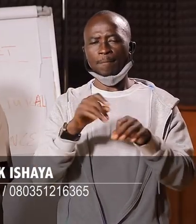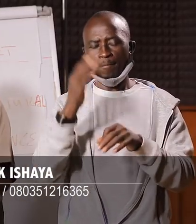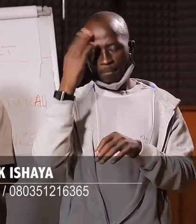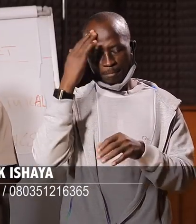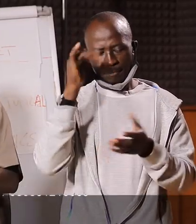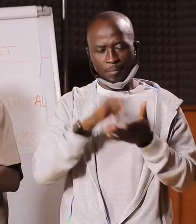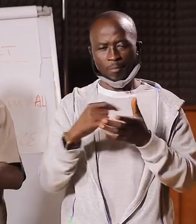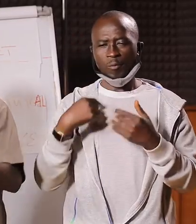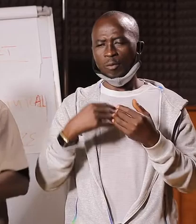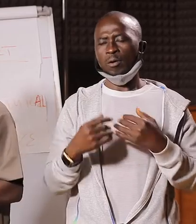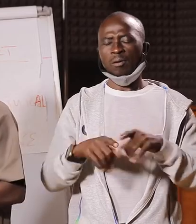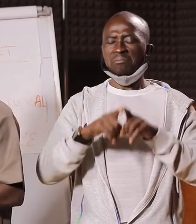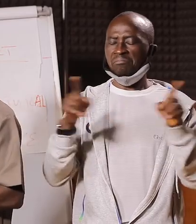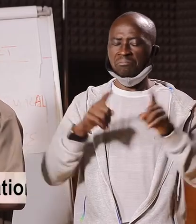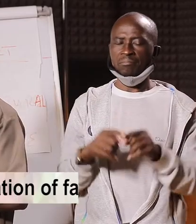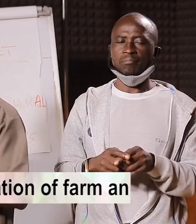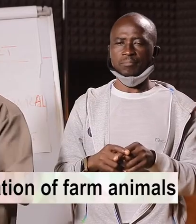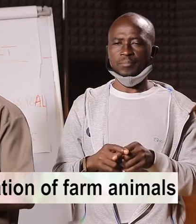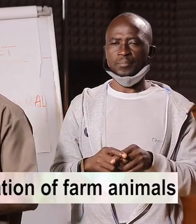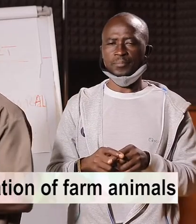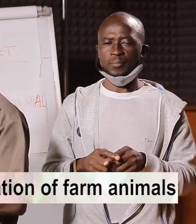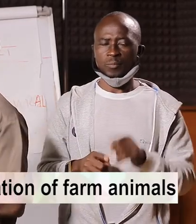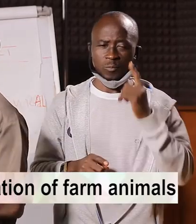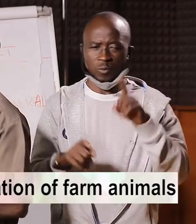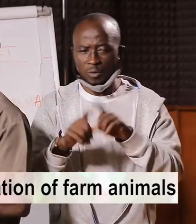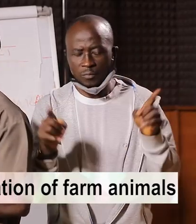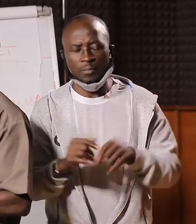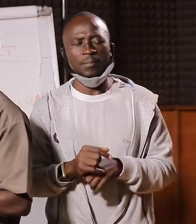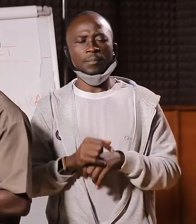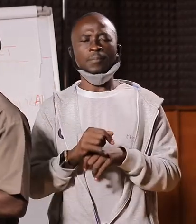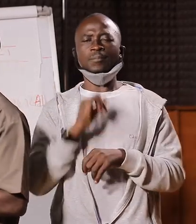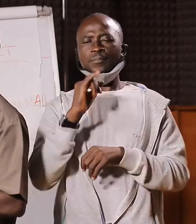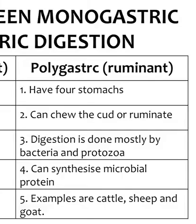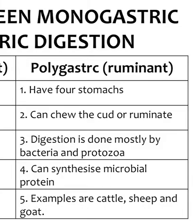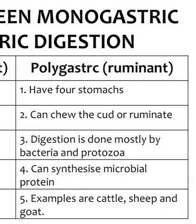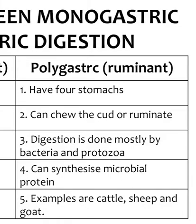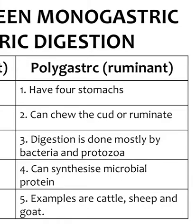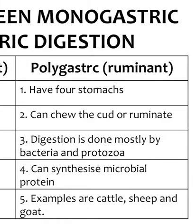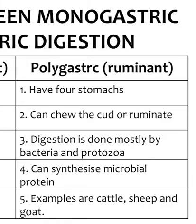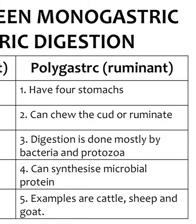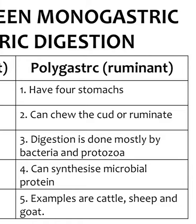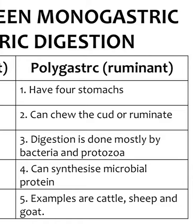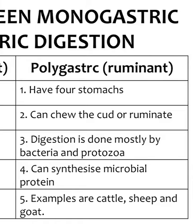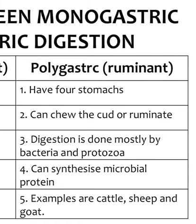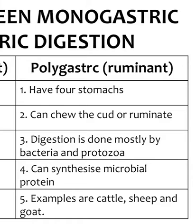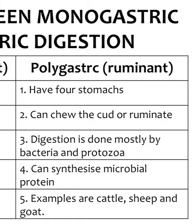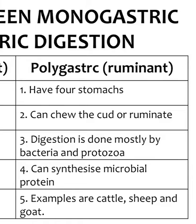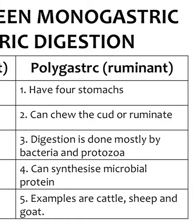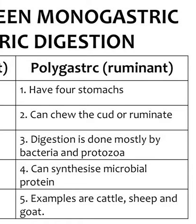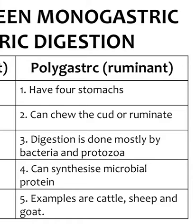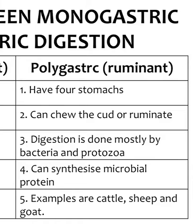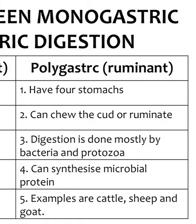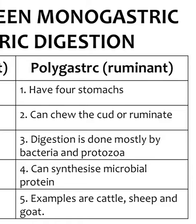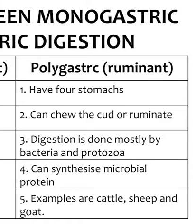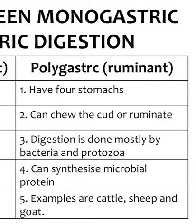are remarkable differences. And one of the differences is, have